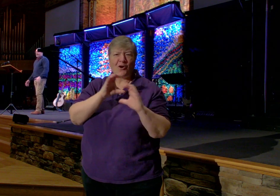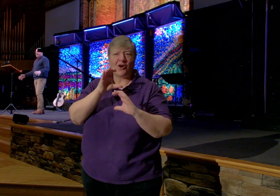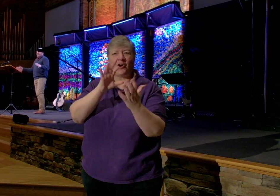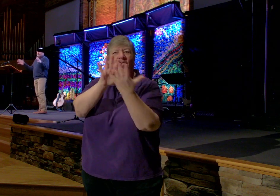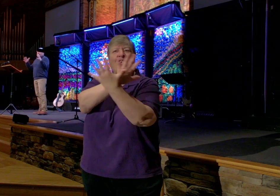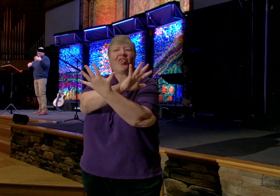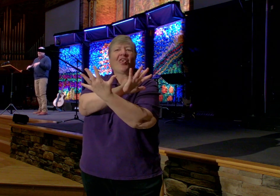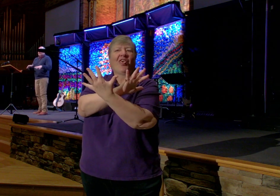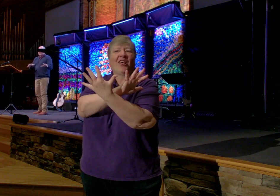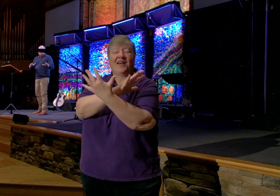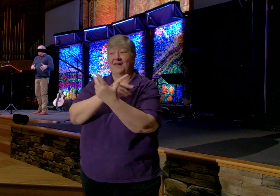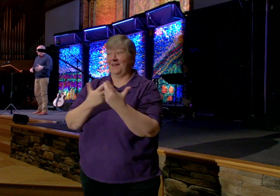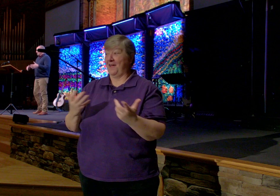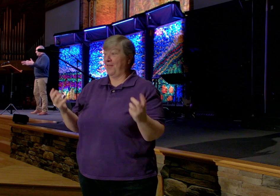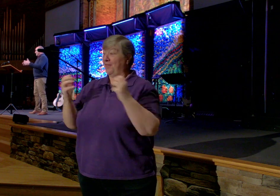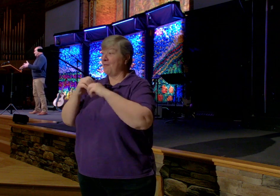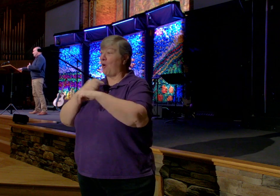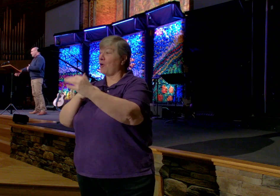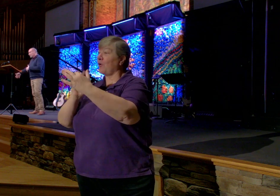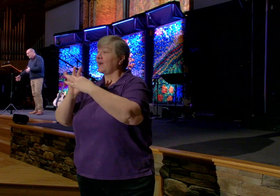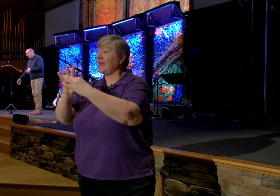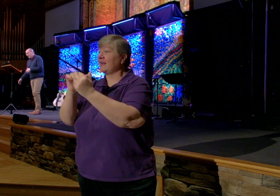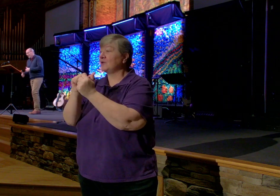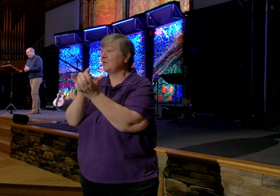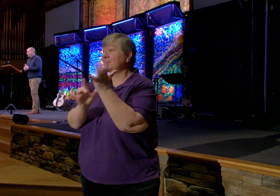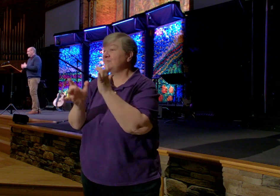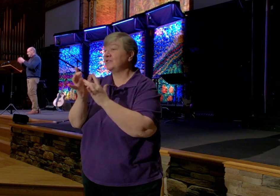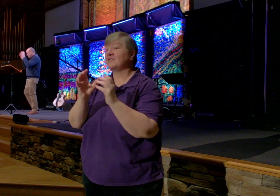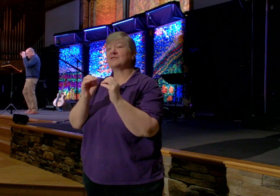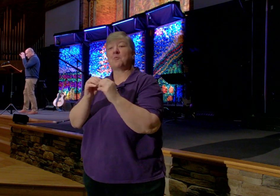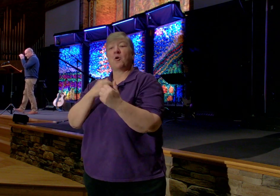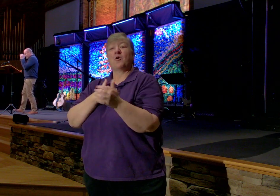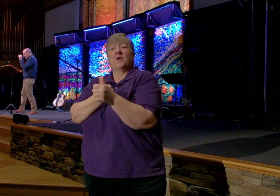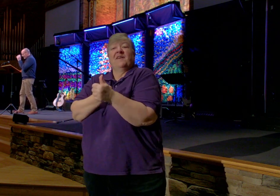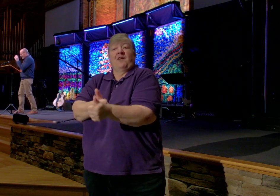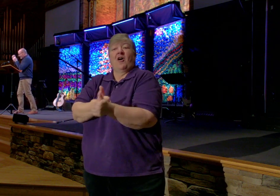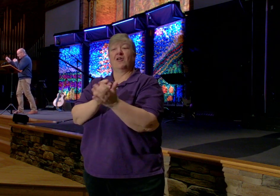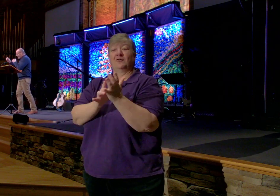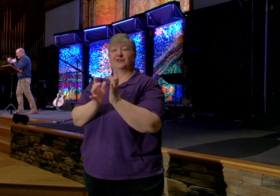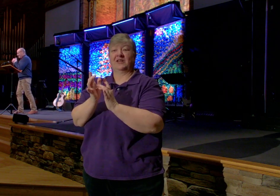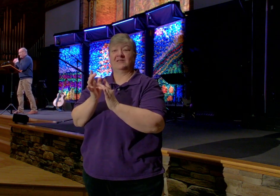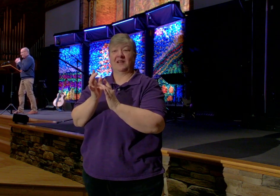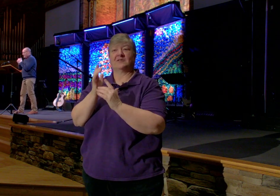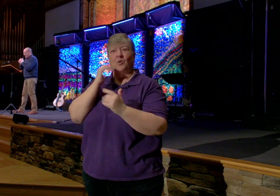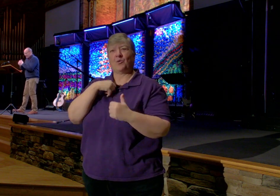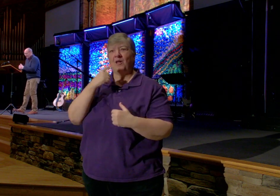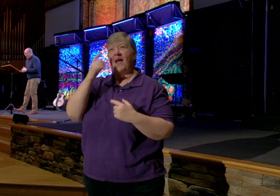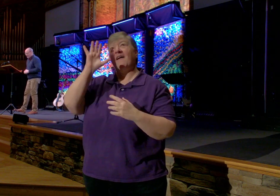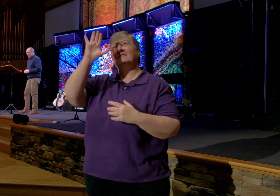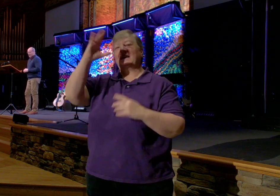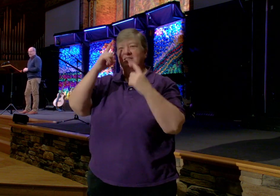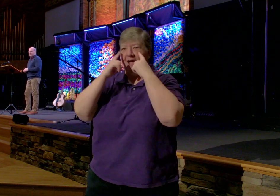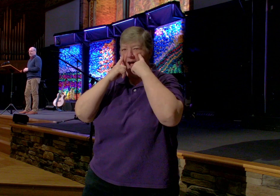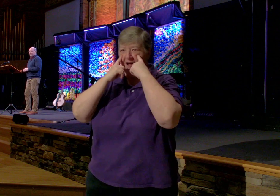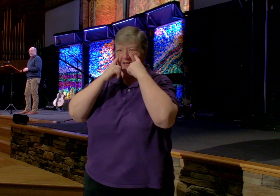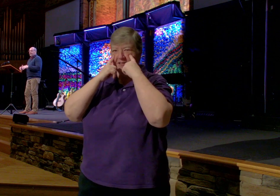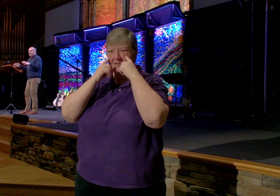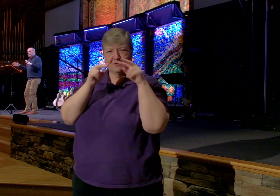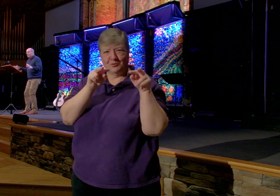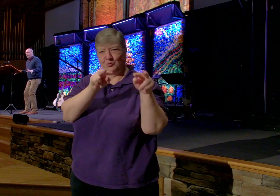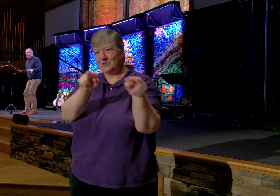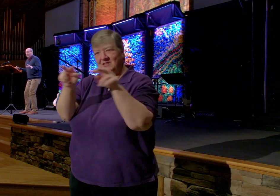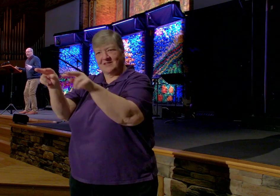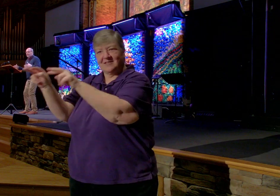right? The more we are connected to Jesus, the more we follow Jesus, we are going to have the eyes of